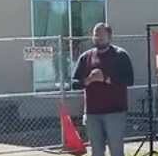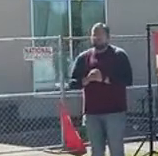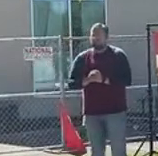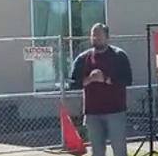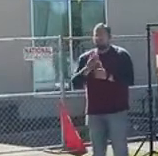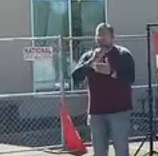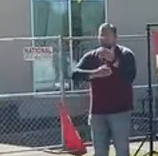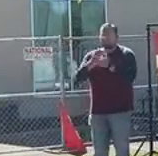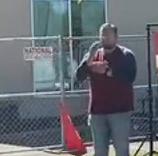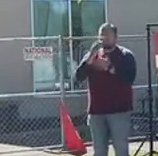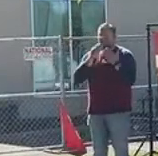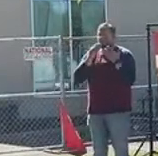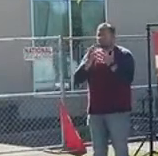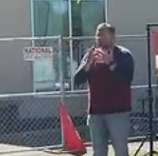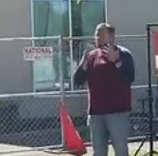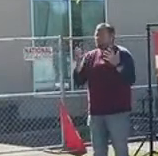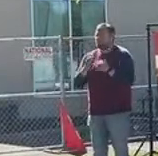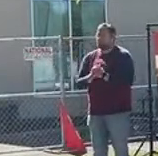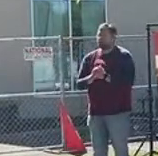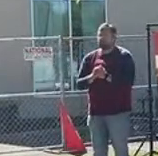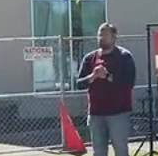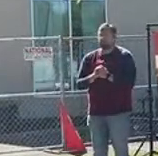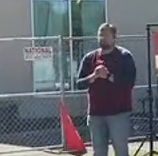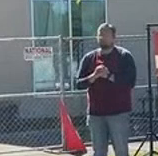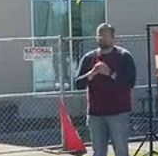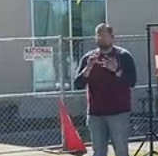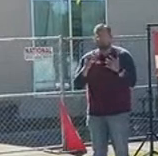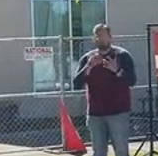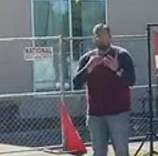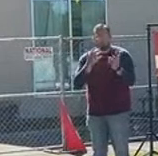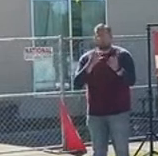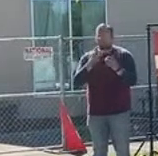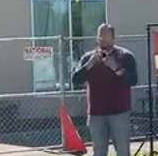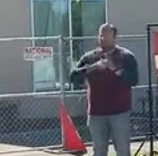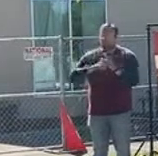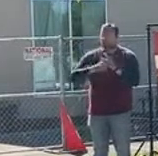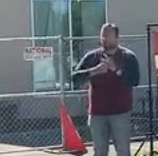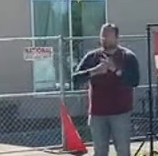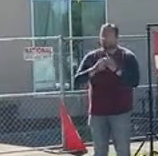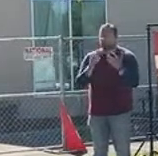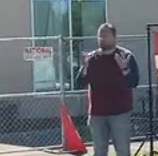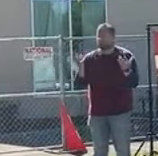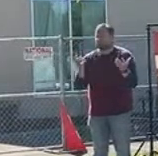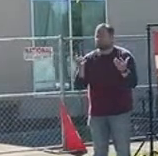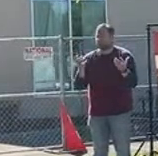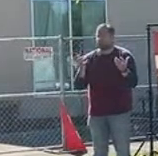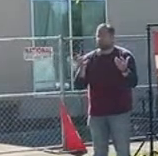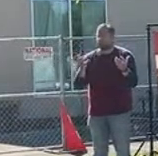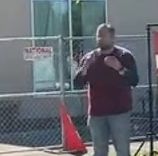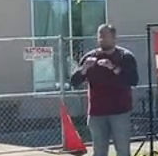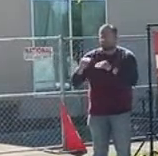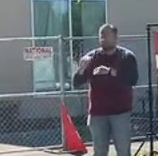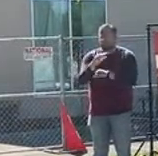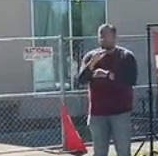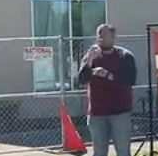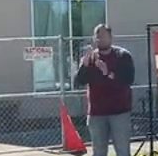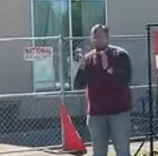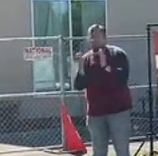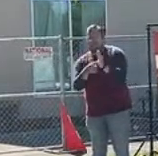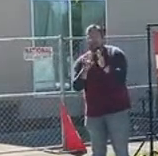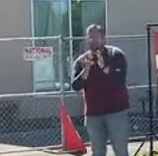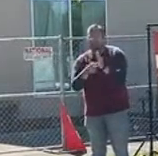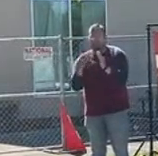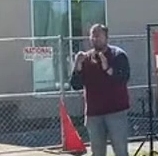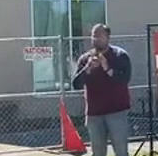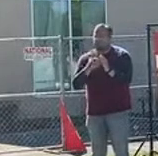Good morning. Thank you so much. I want to first start off with a land acknowledgement. We are gathered